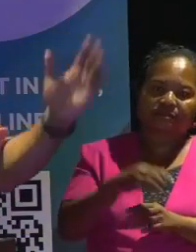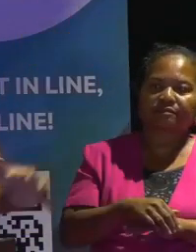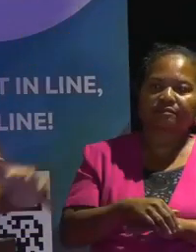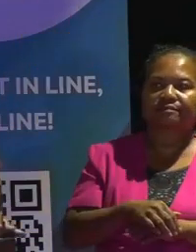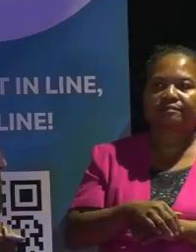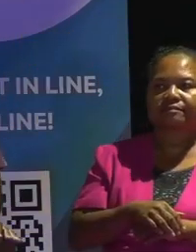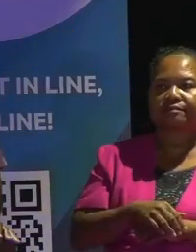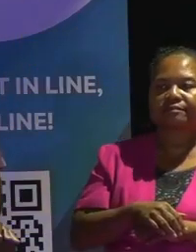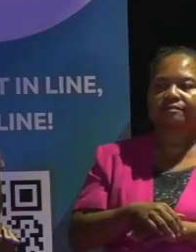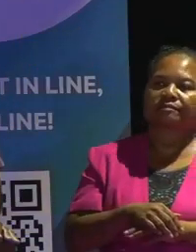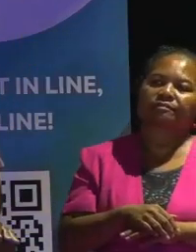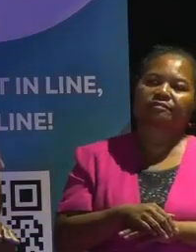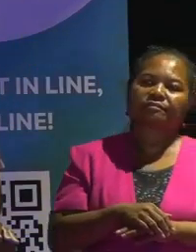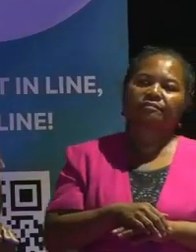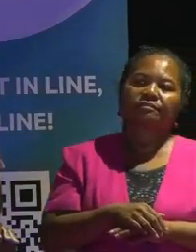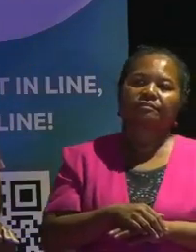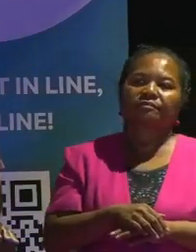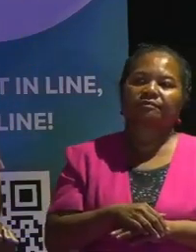through